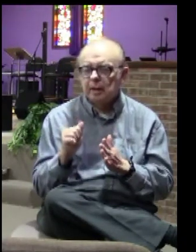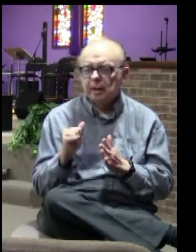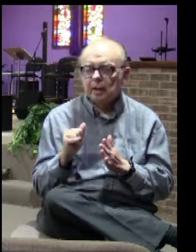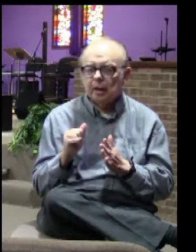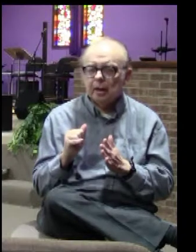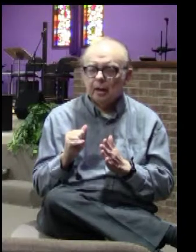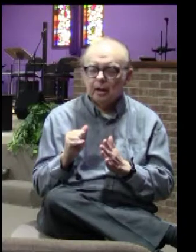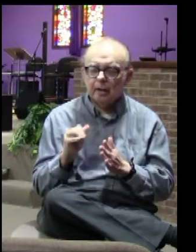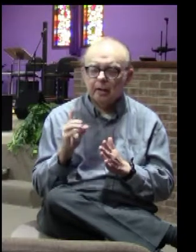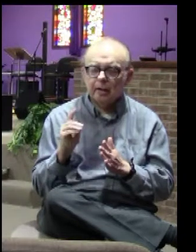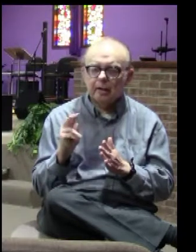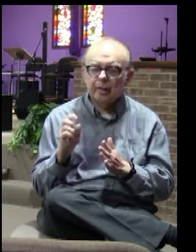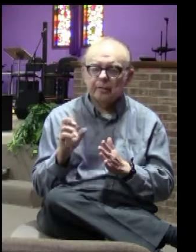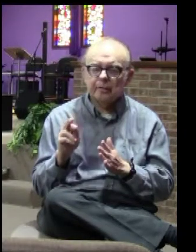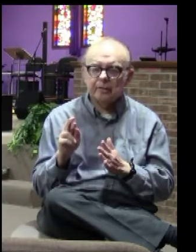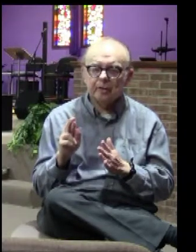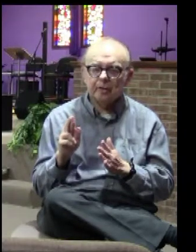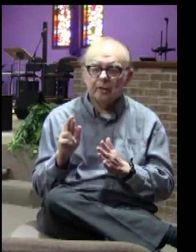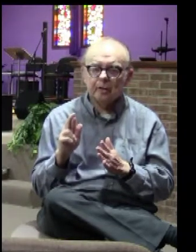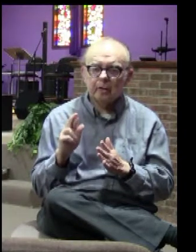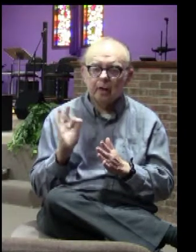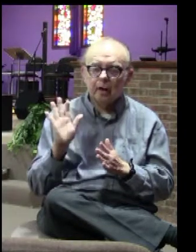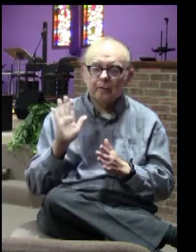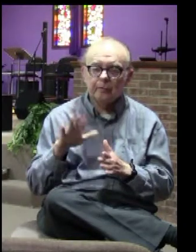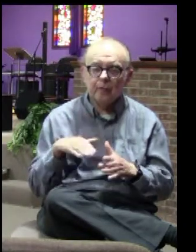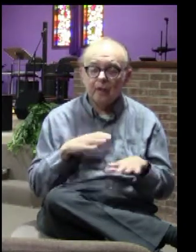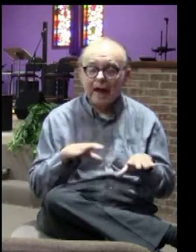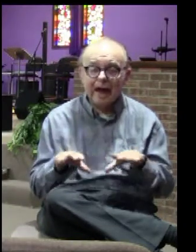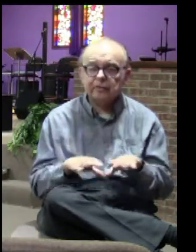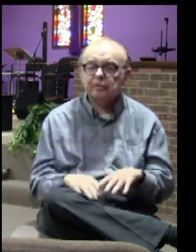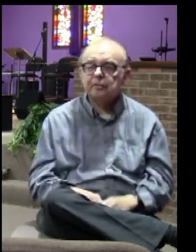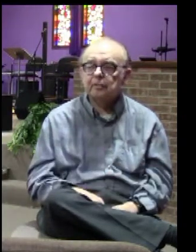the DVR of your actions.